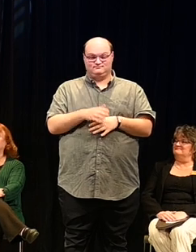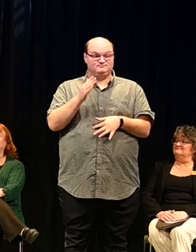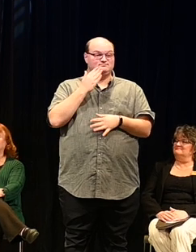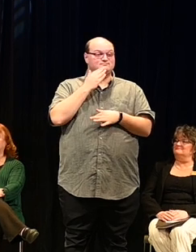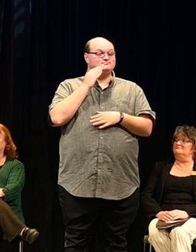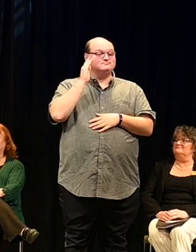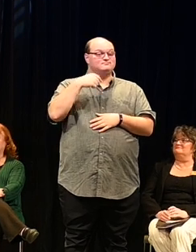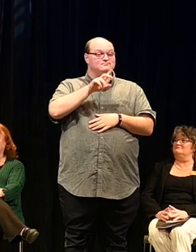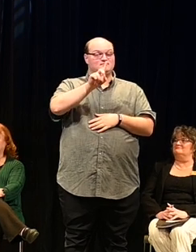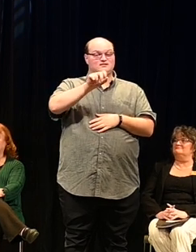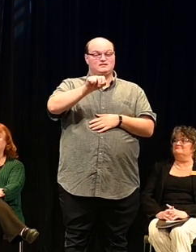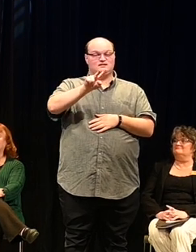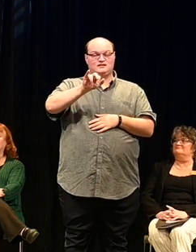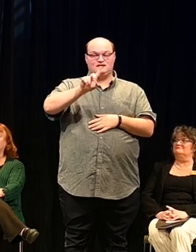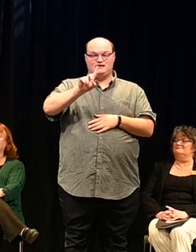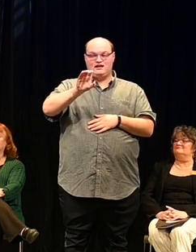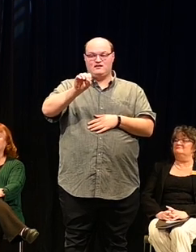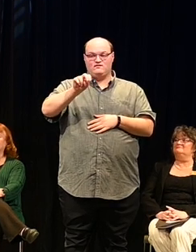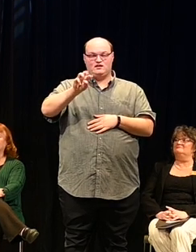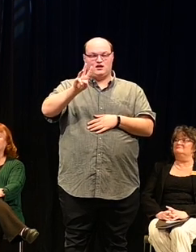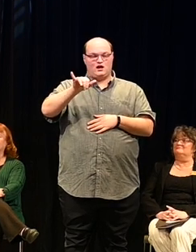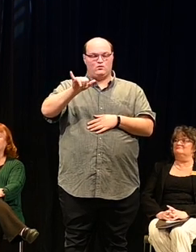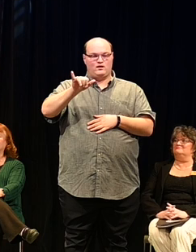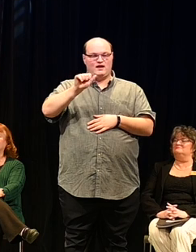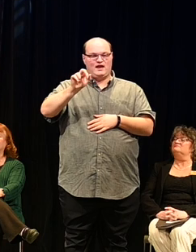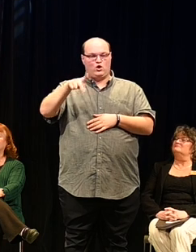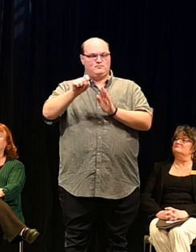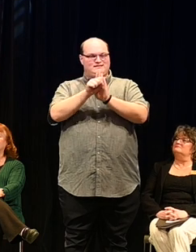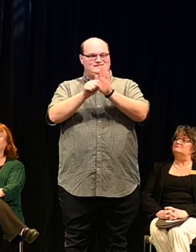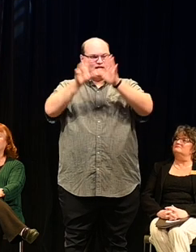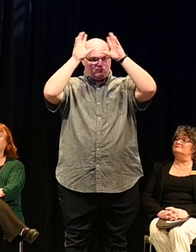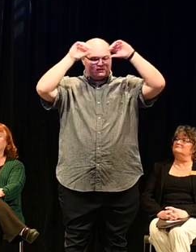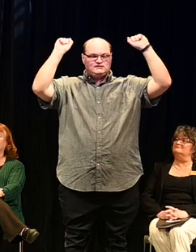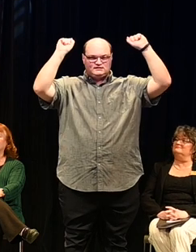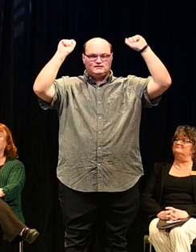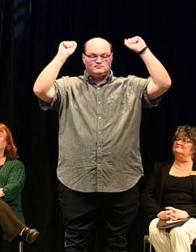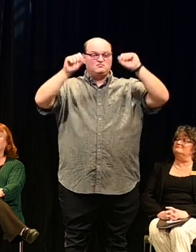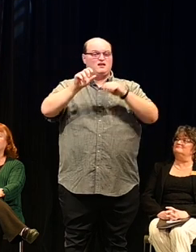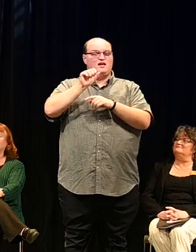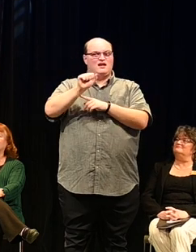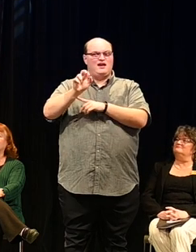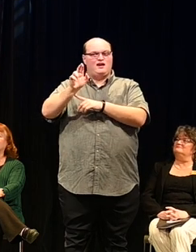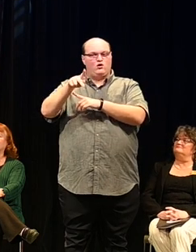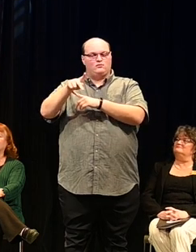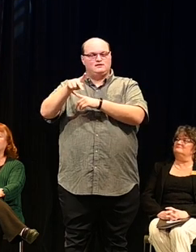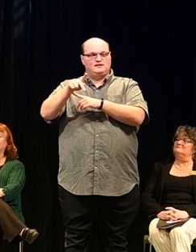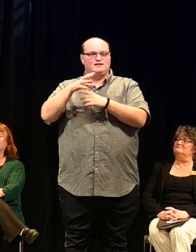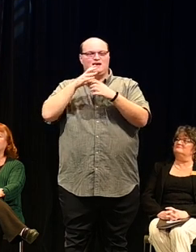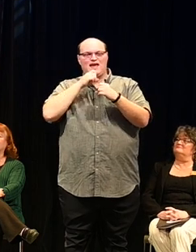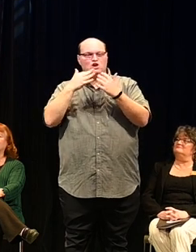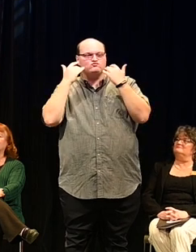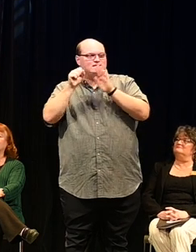Hello, everyone. I'm David Conway, AARP Maryland State President. The AARP network of age-friendly states